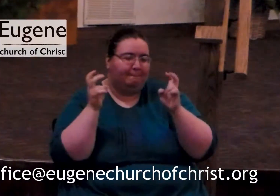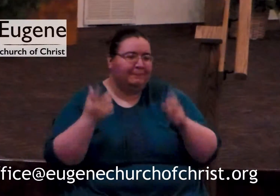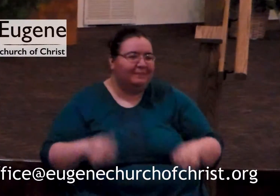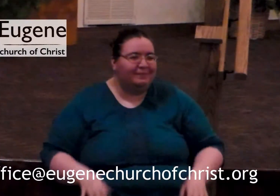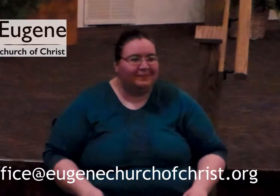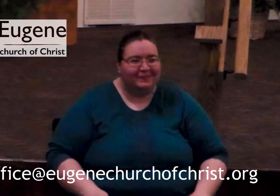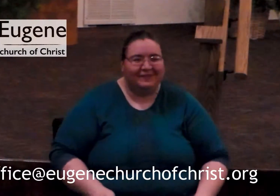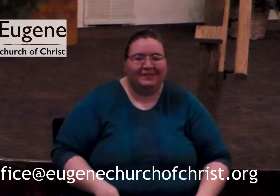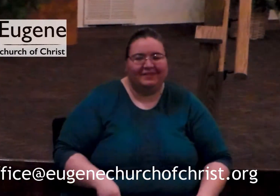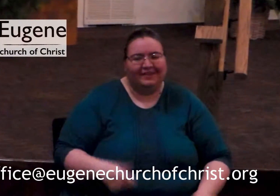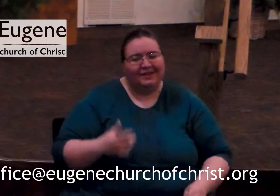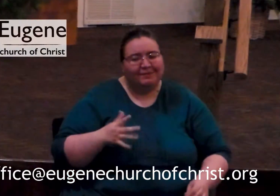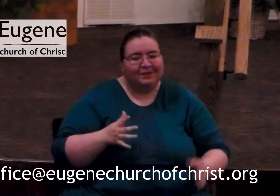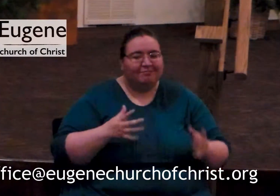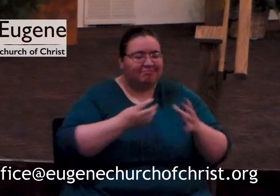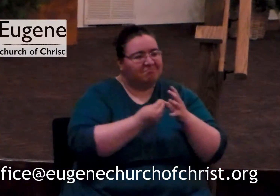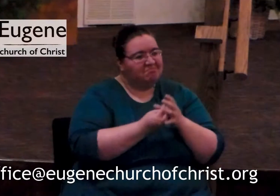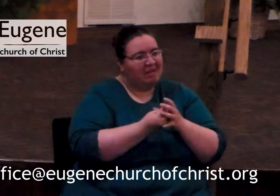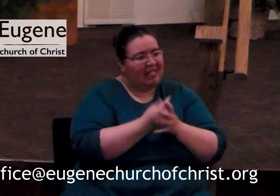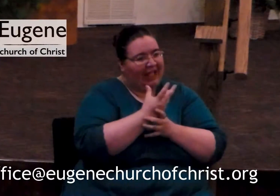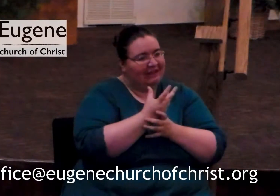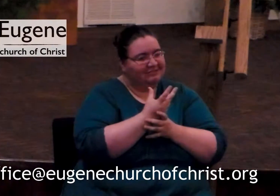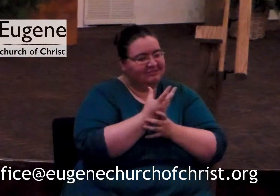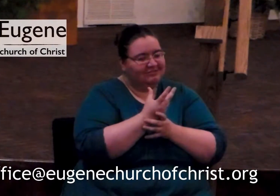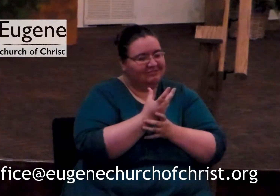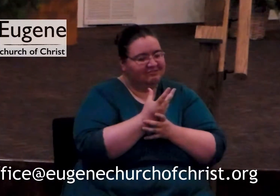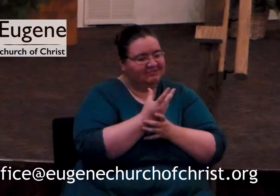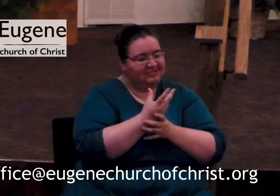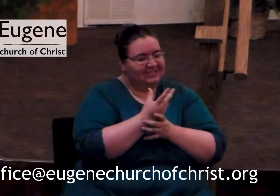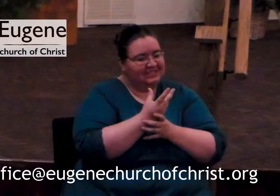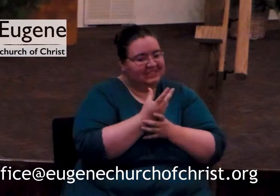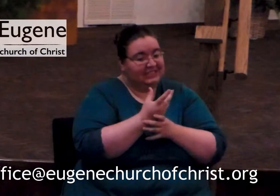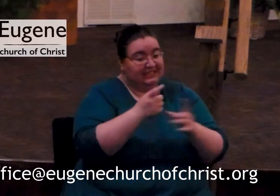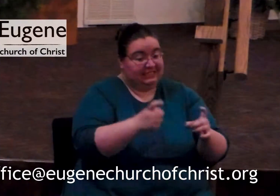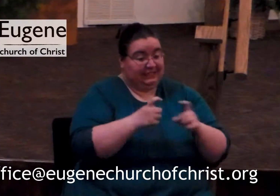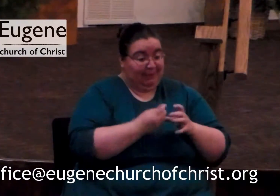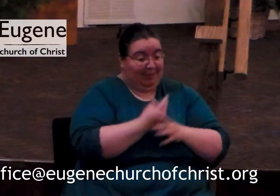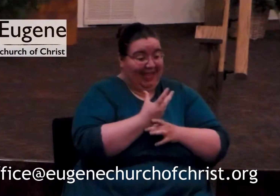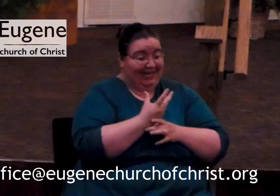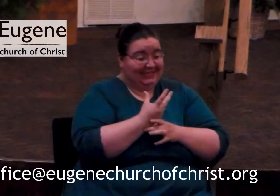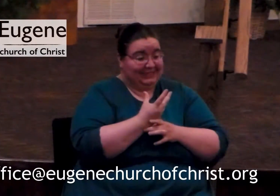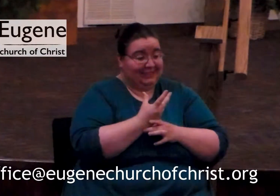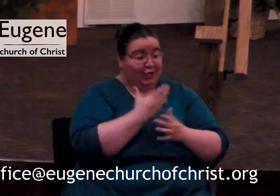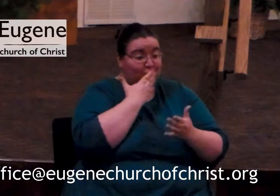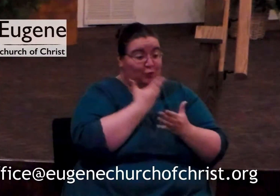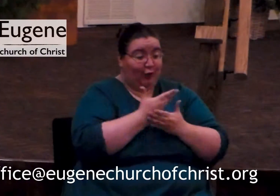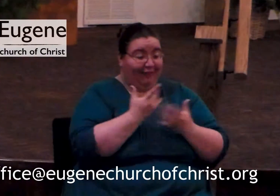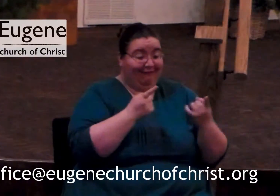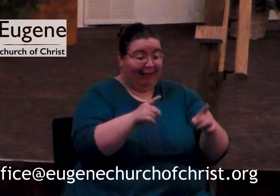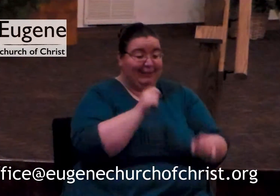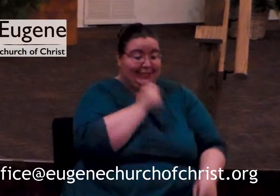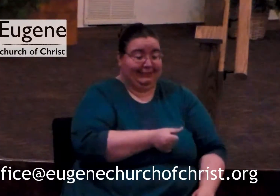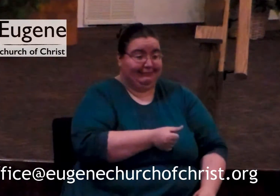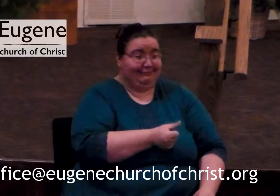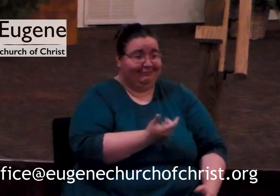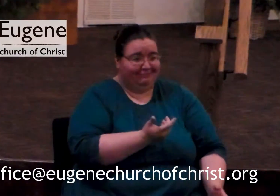don't come to us for things good that are going to happen. A farmer's job is to sow the seed. Now,